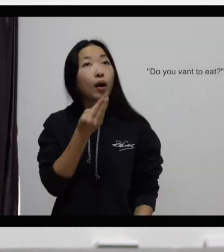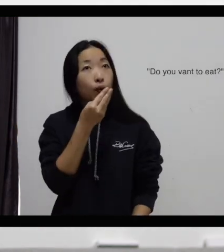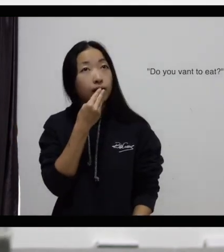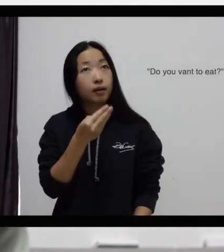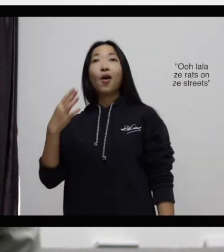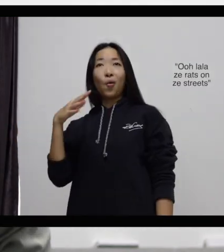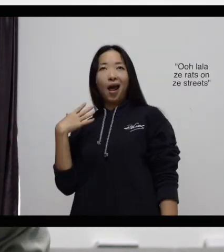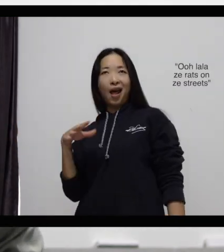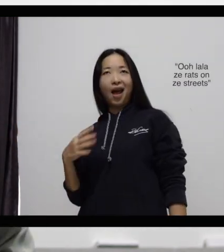Hello.